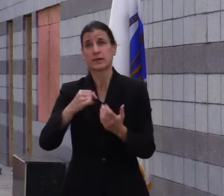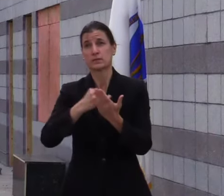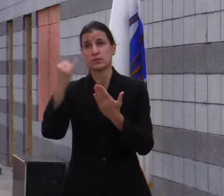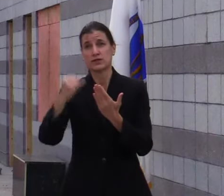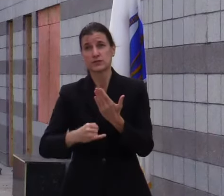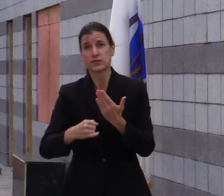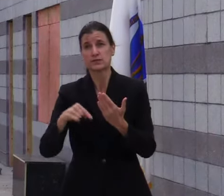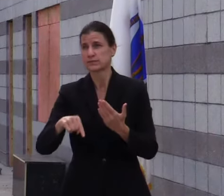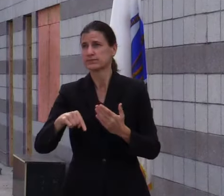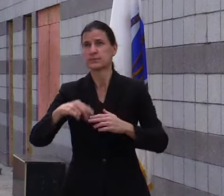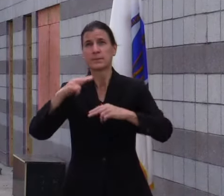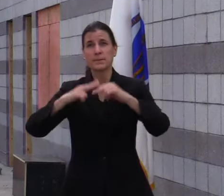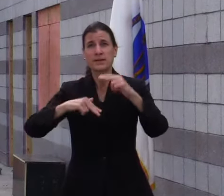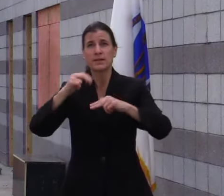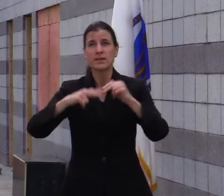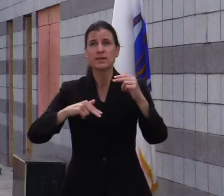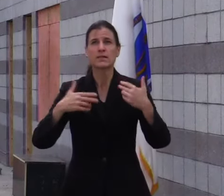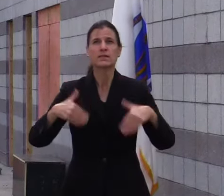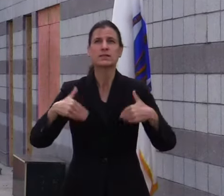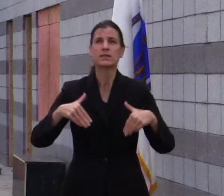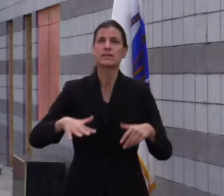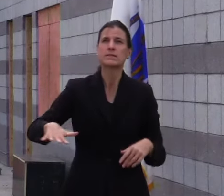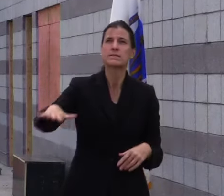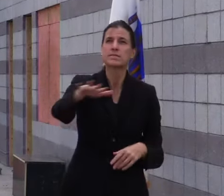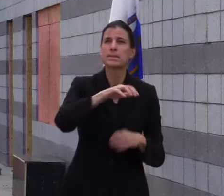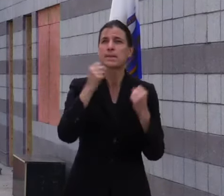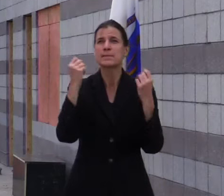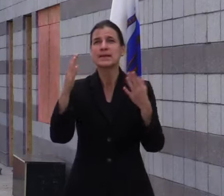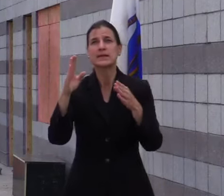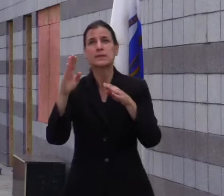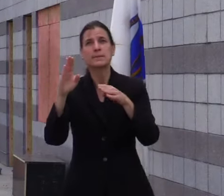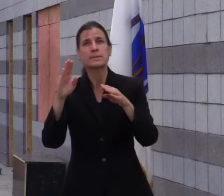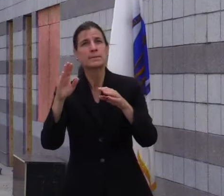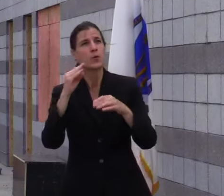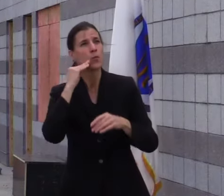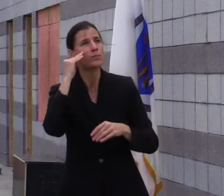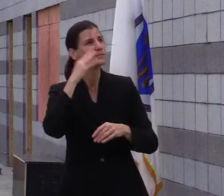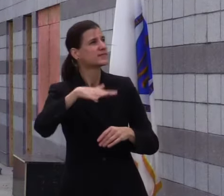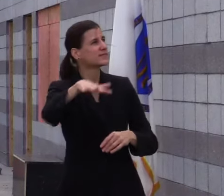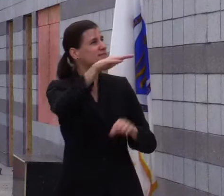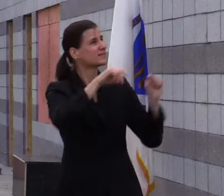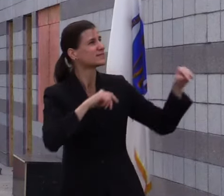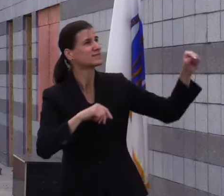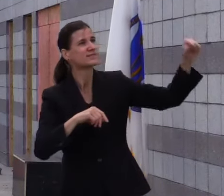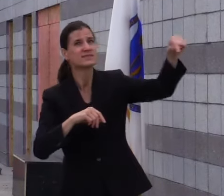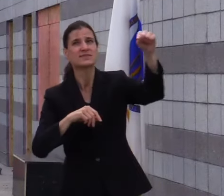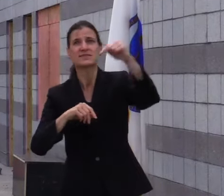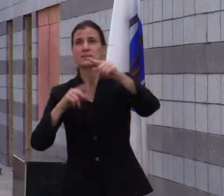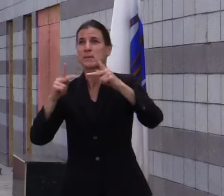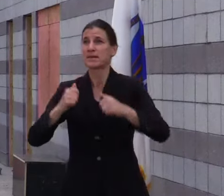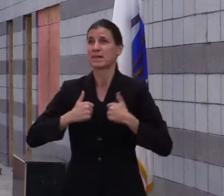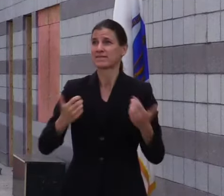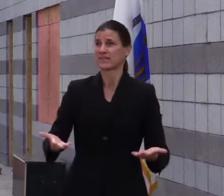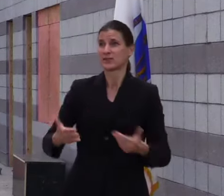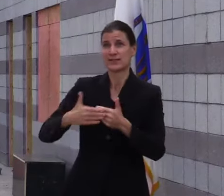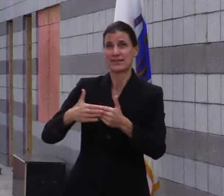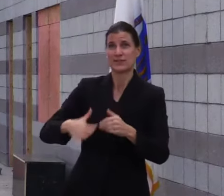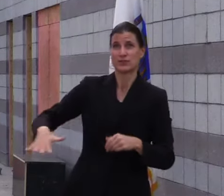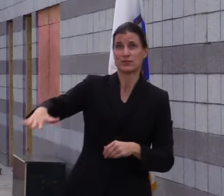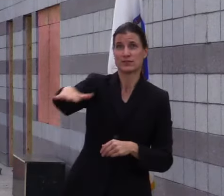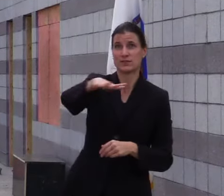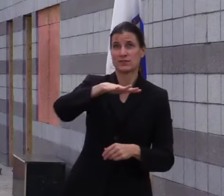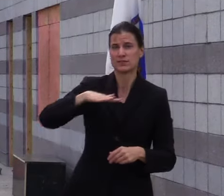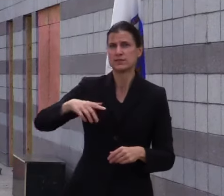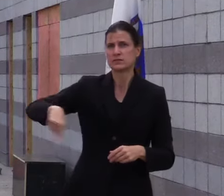across a whole series of very busy neighborhoods. And the work that's been done by this team to stay